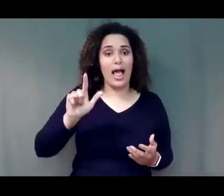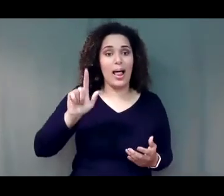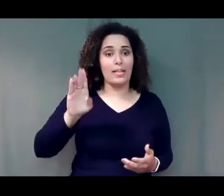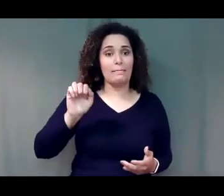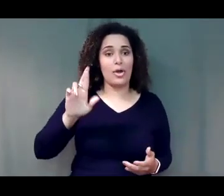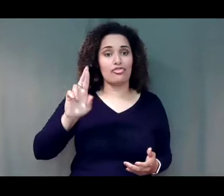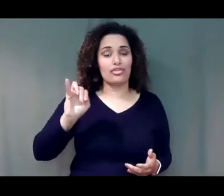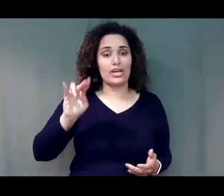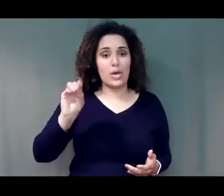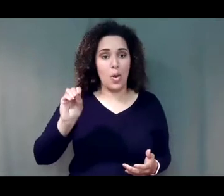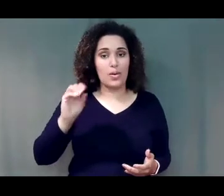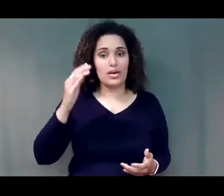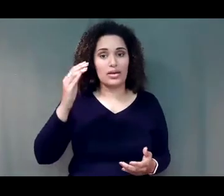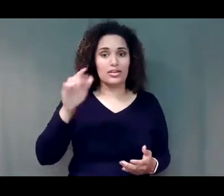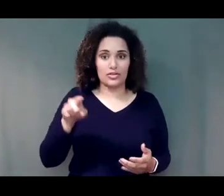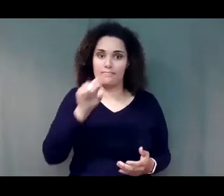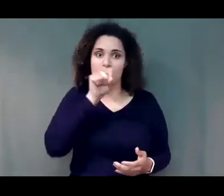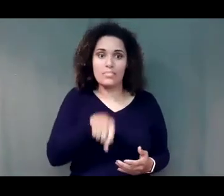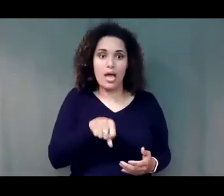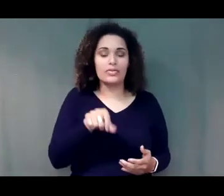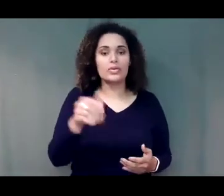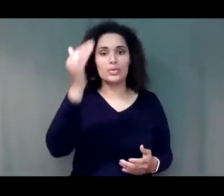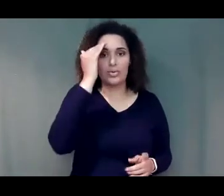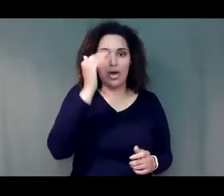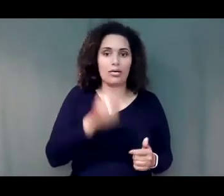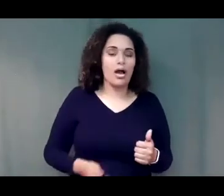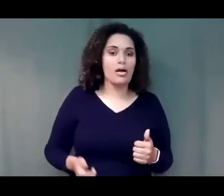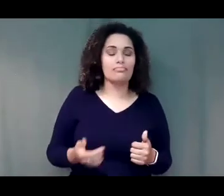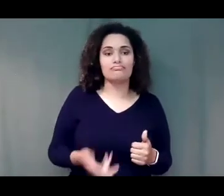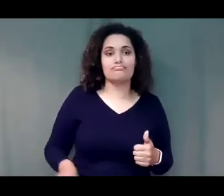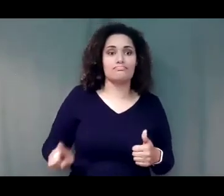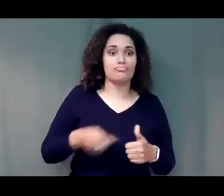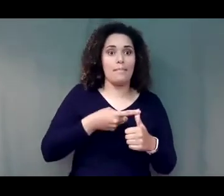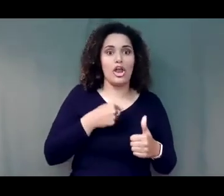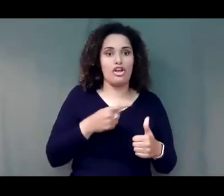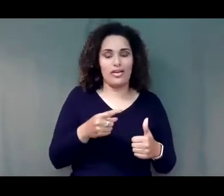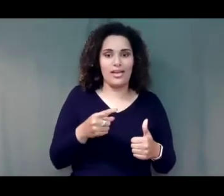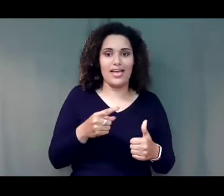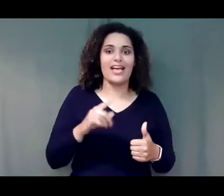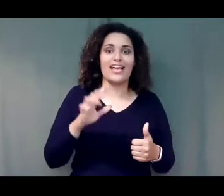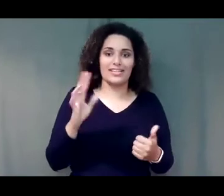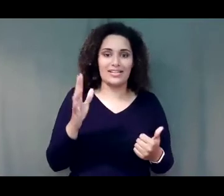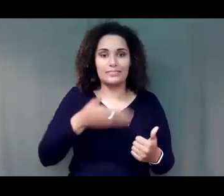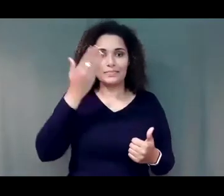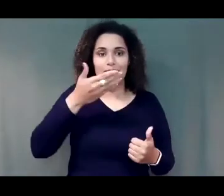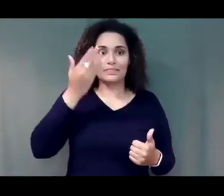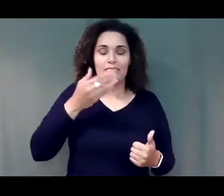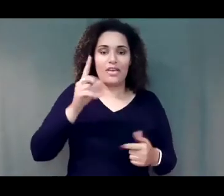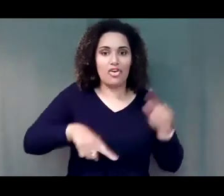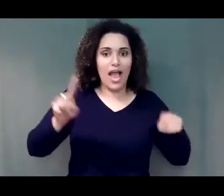you'll know that it's a very primary aromatic driven grape variety. And so we are